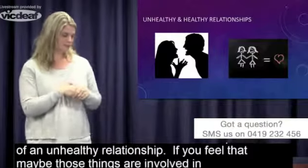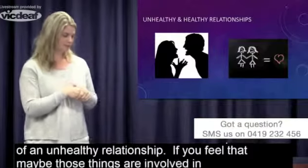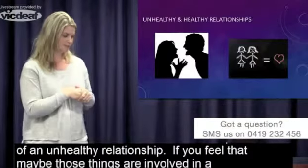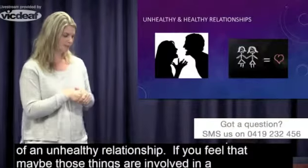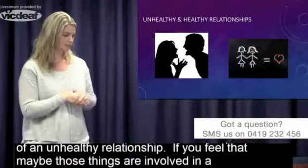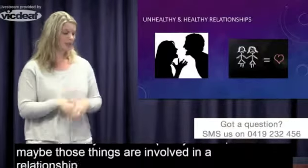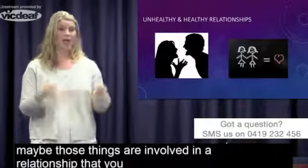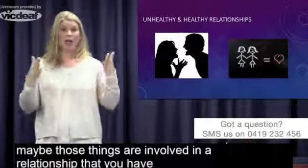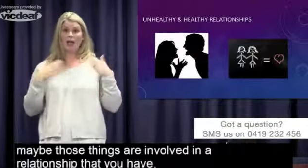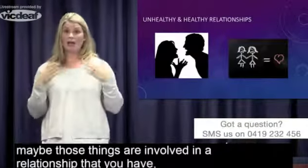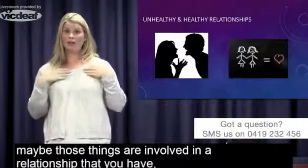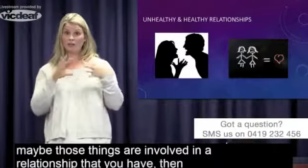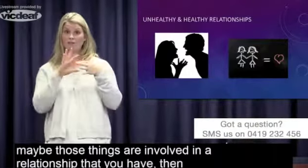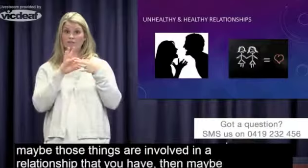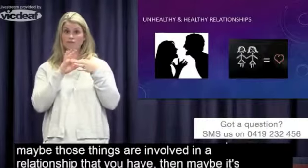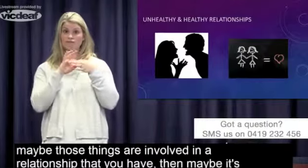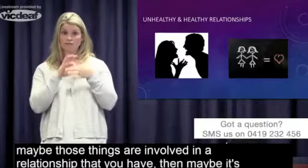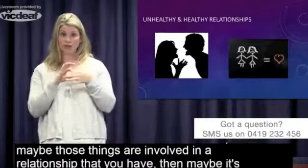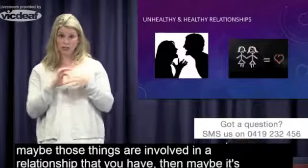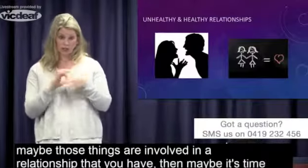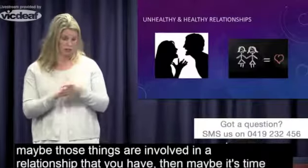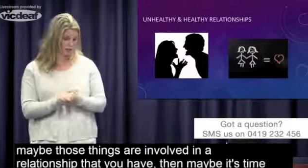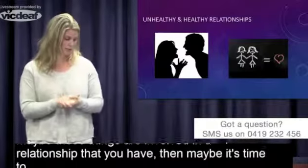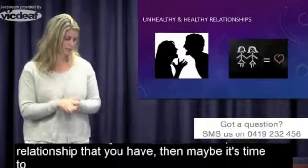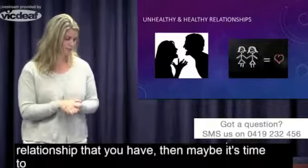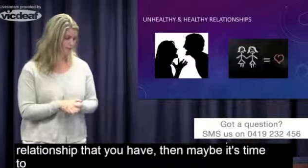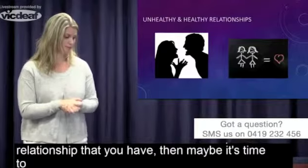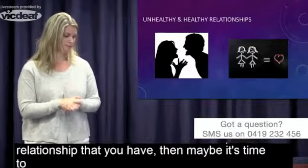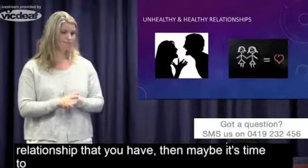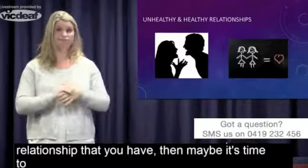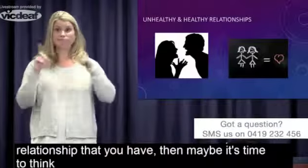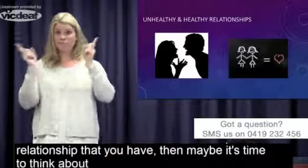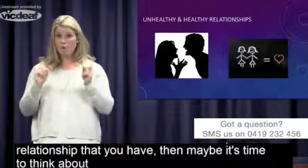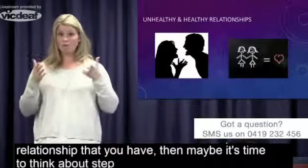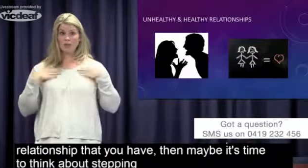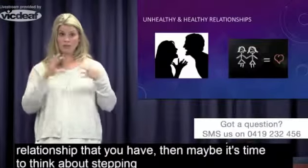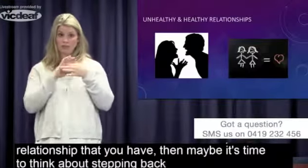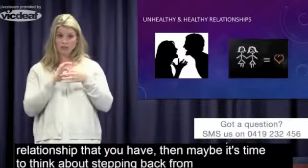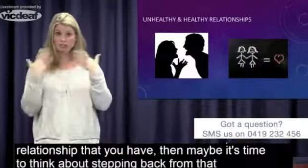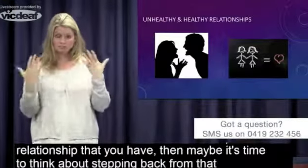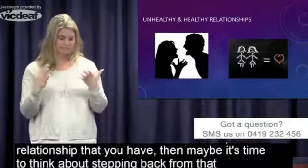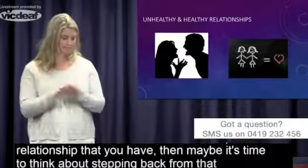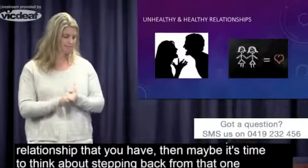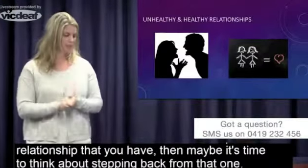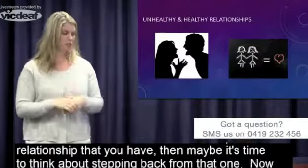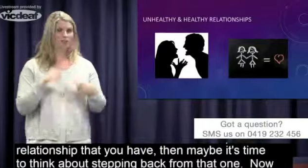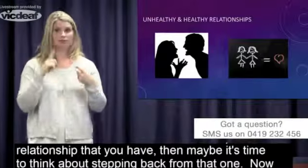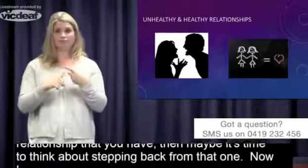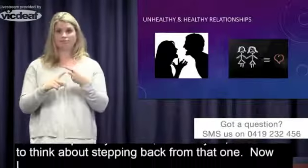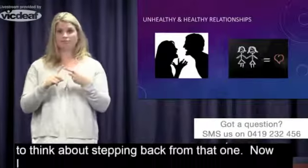maybe it's time to think about stepping back from that one. Now I'll just explain a healthy relationship to